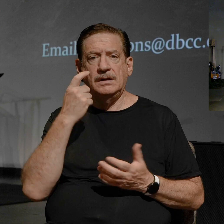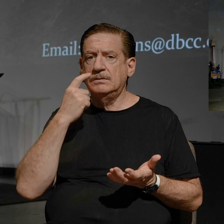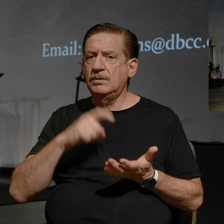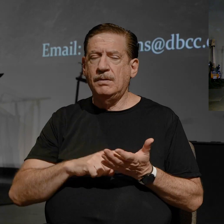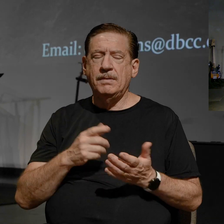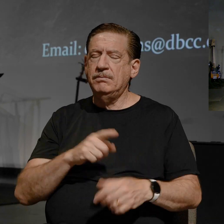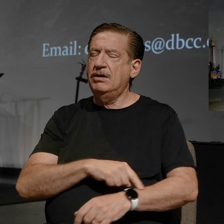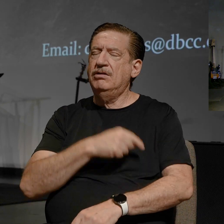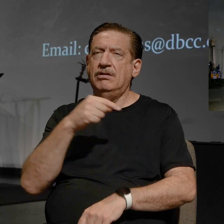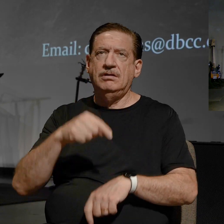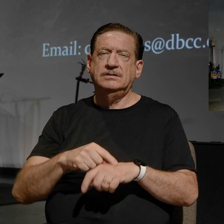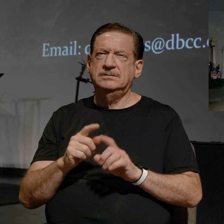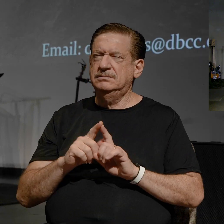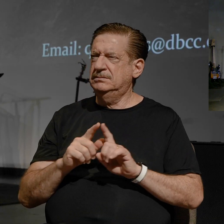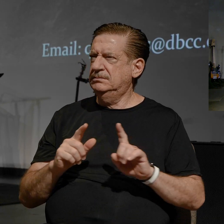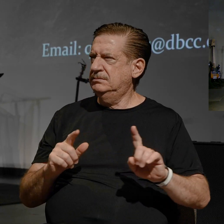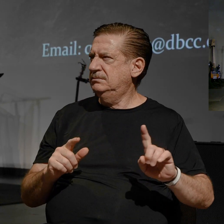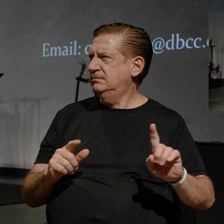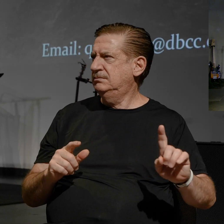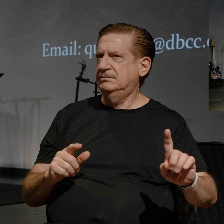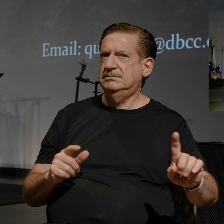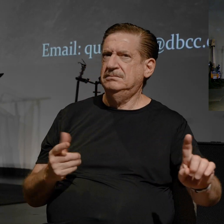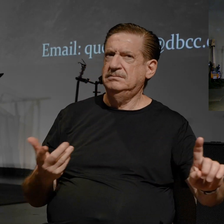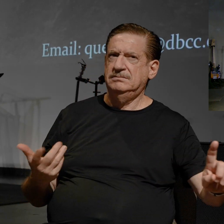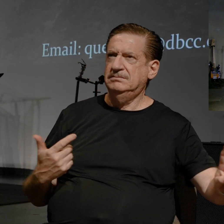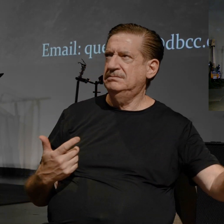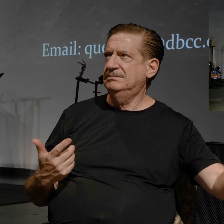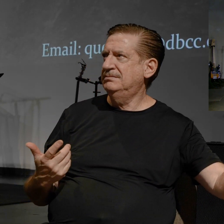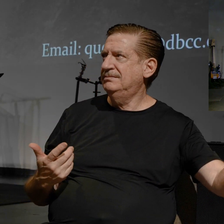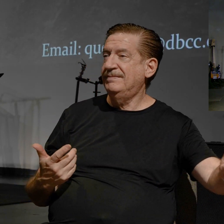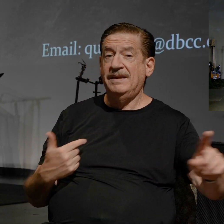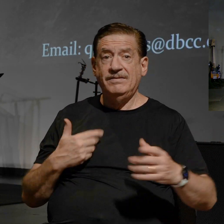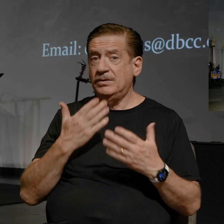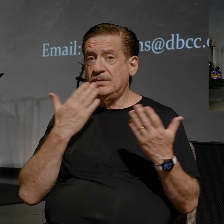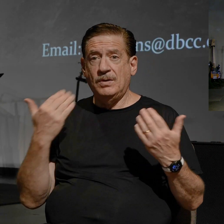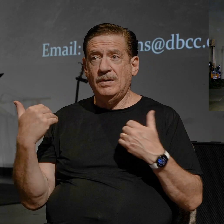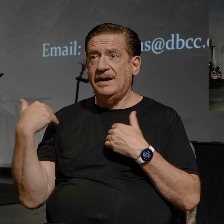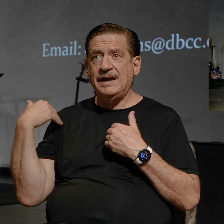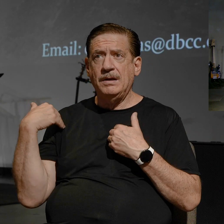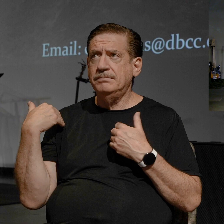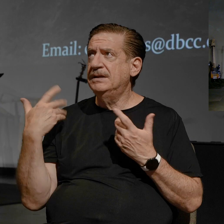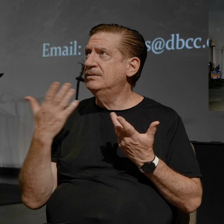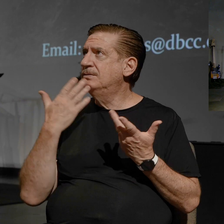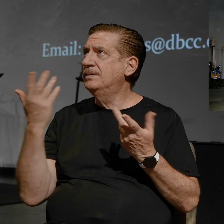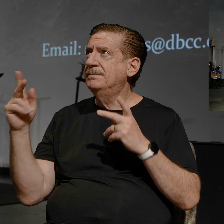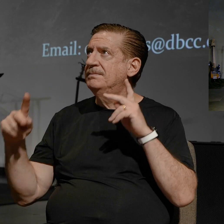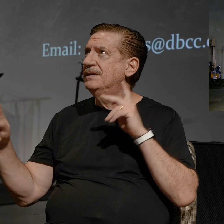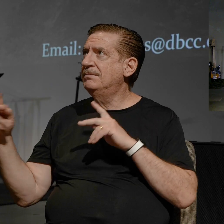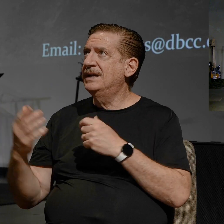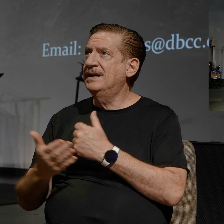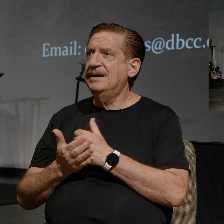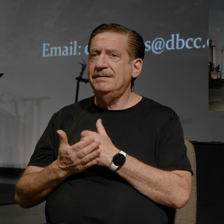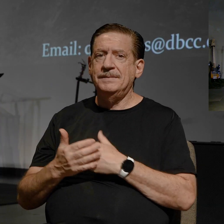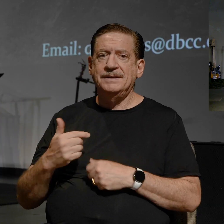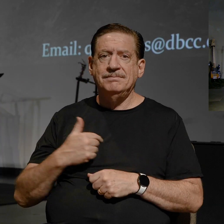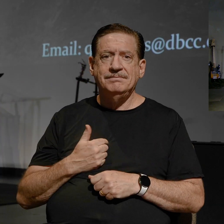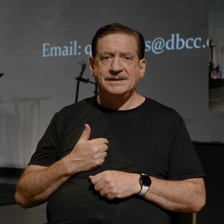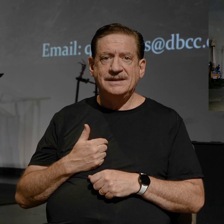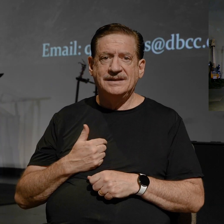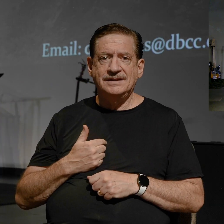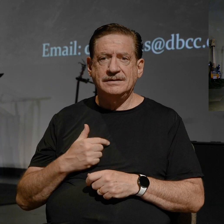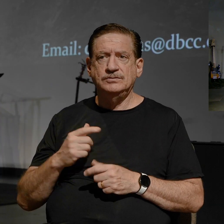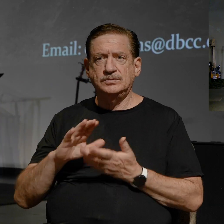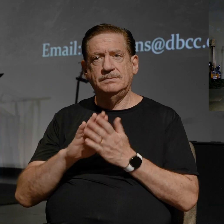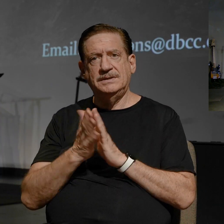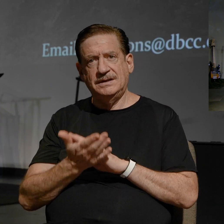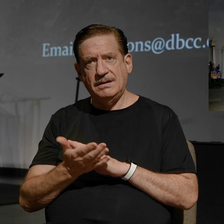time until anyone notices. And if I don't have accountability in my life, I don't have people helping me to